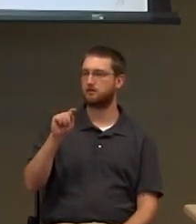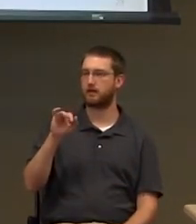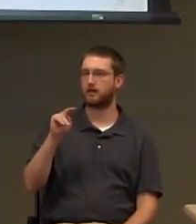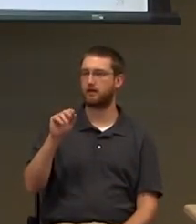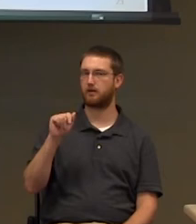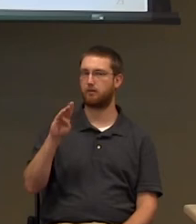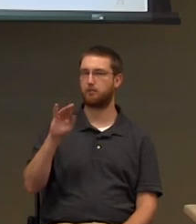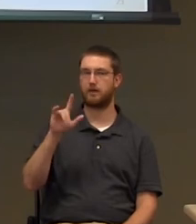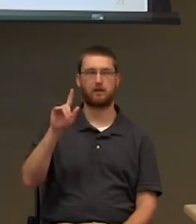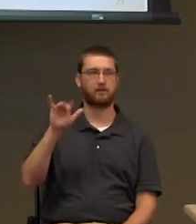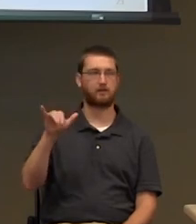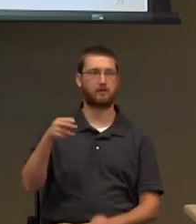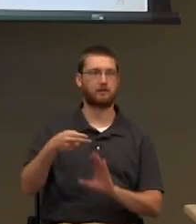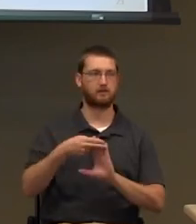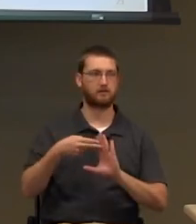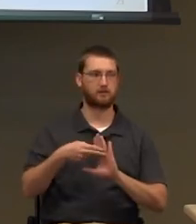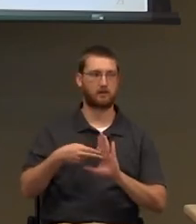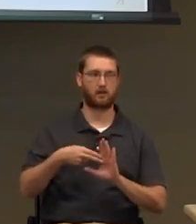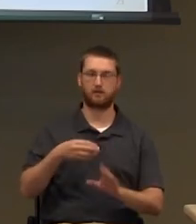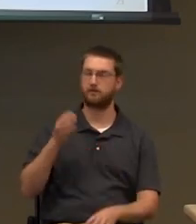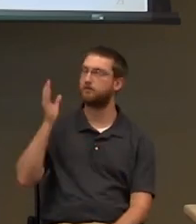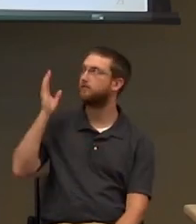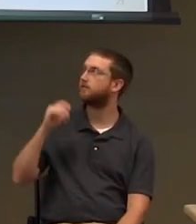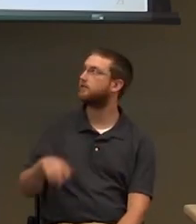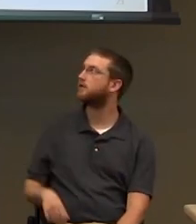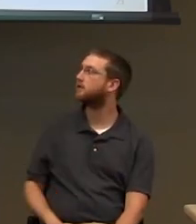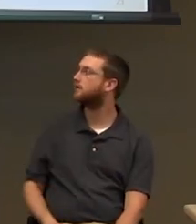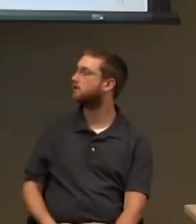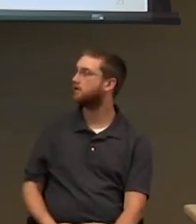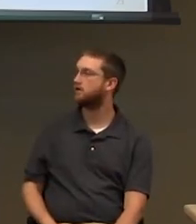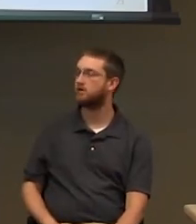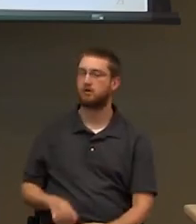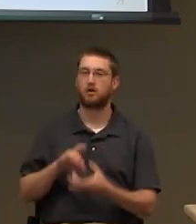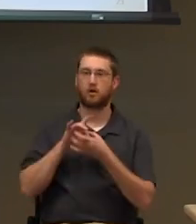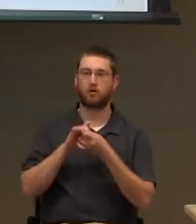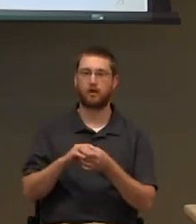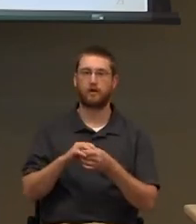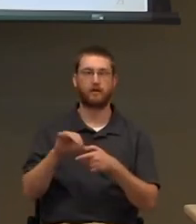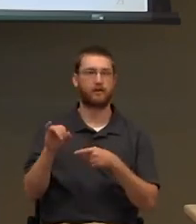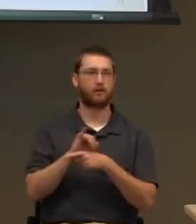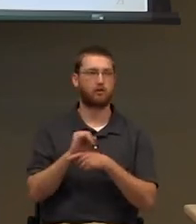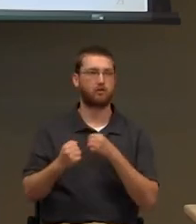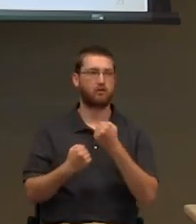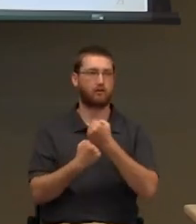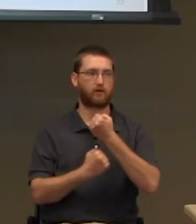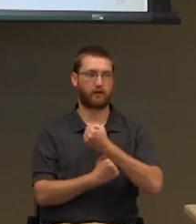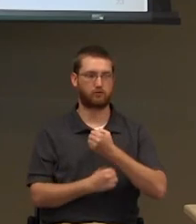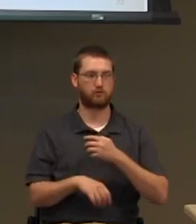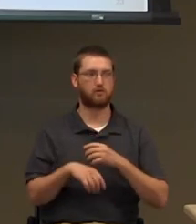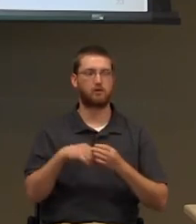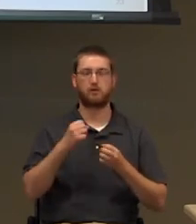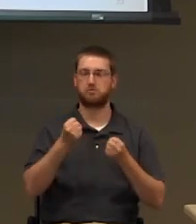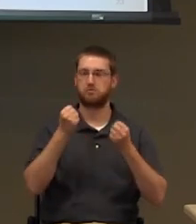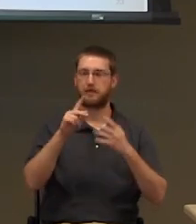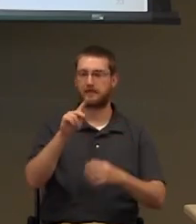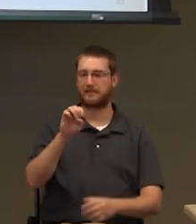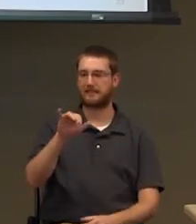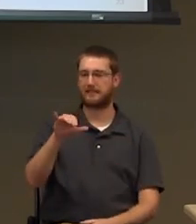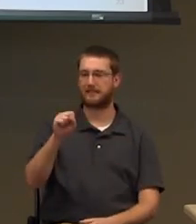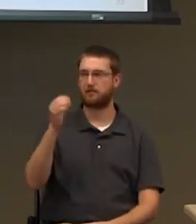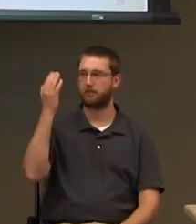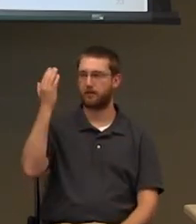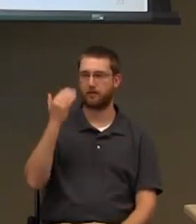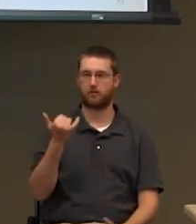going to try to address some of the questions that John said concerning the industrial foundation. I think if you look at a lot of the keys that you put up there for